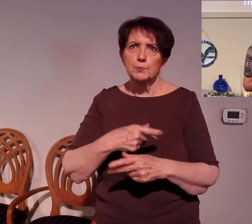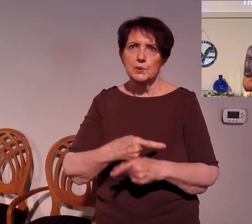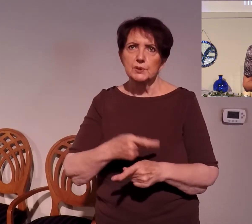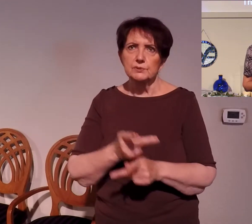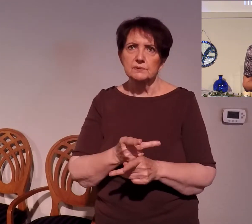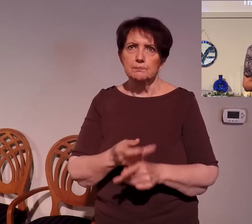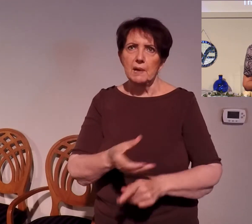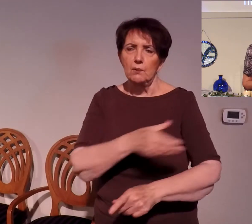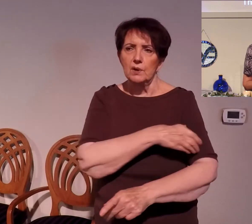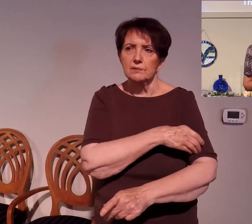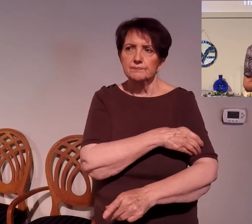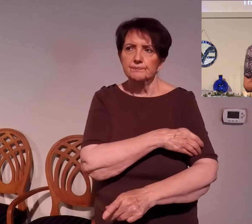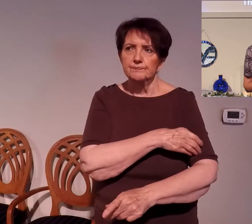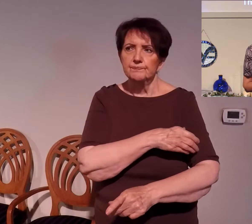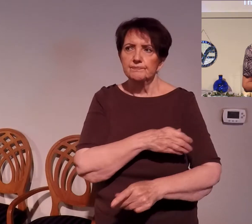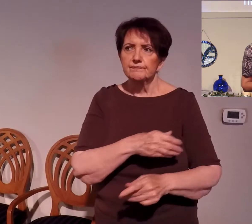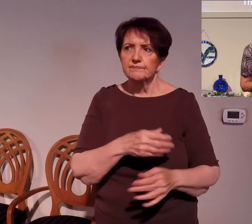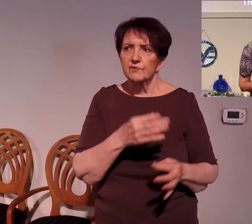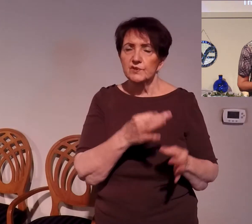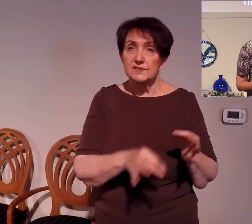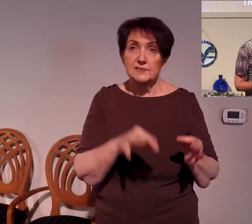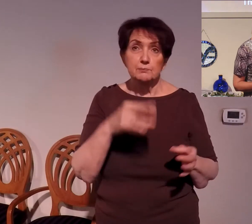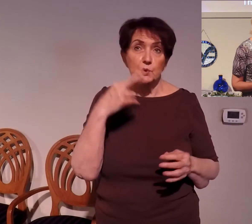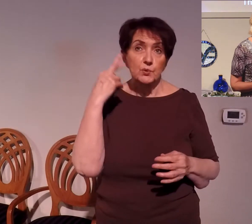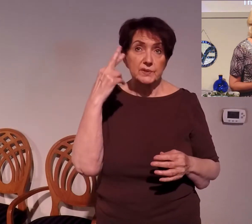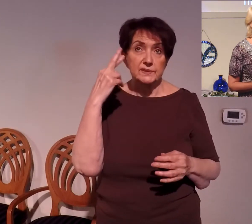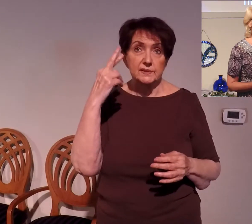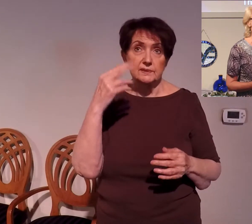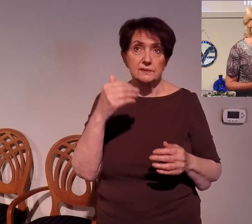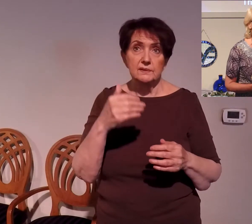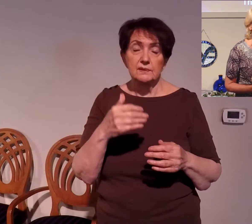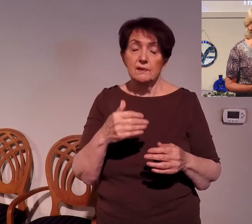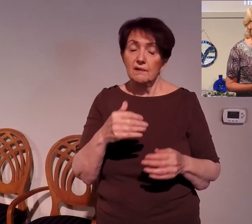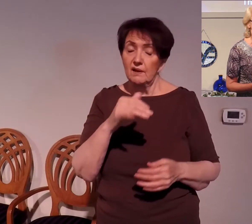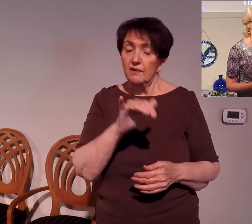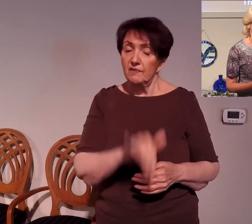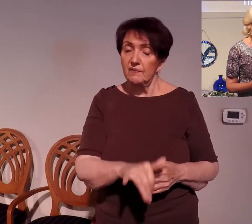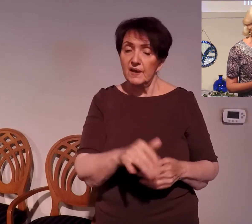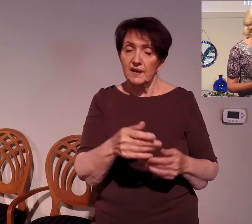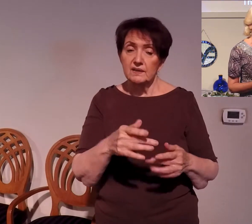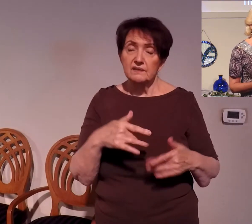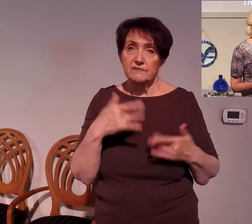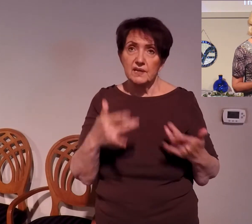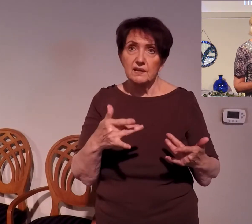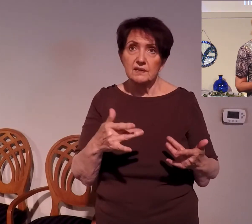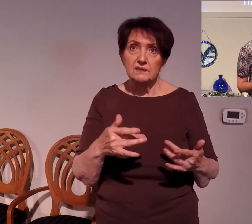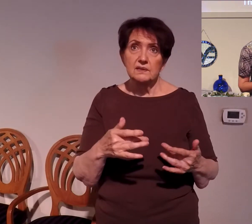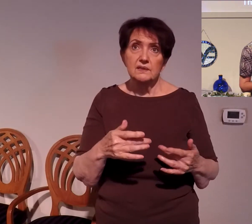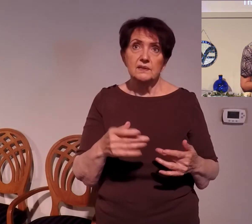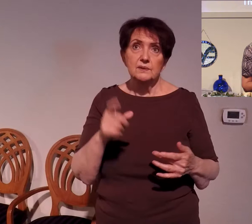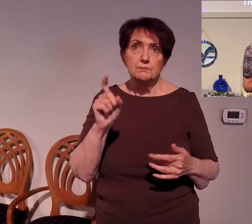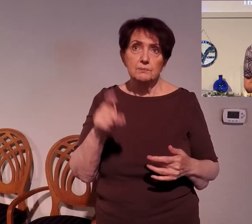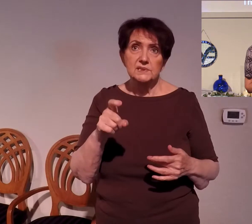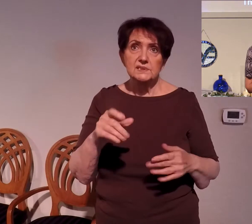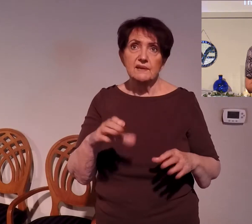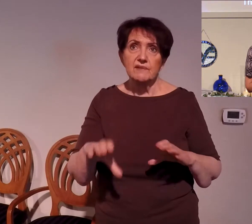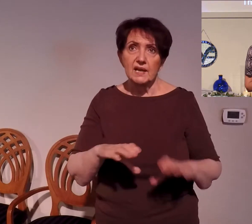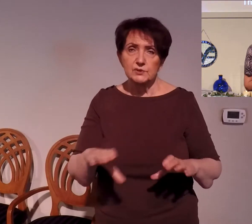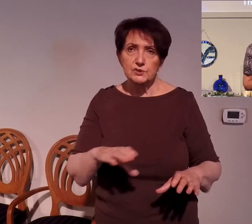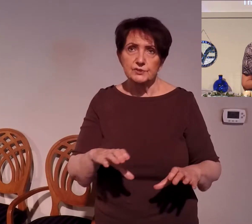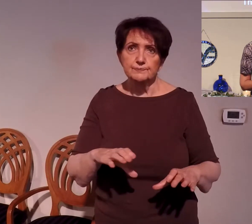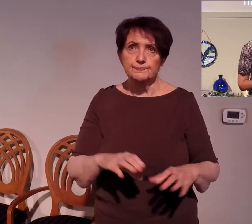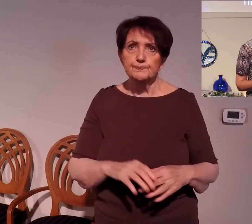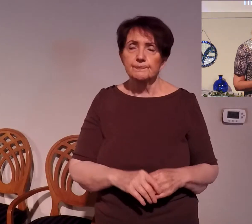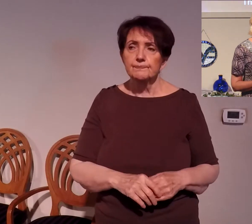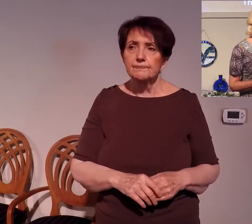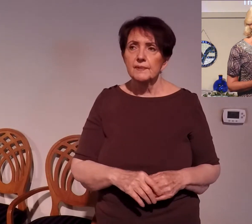power. For the simple reason that under these conditions, it could not stop short of action. For that would be the